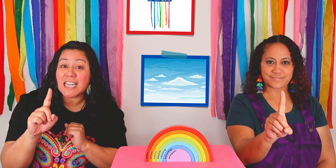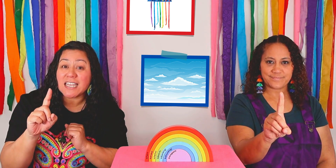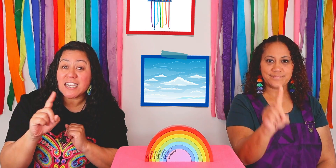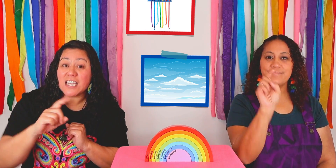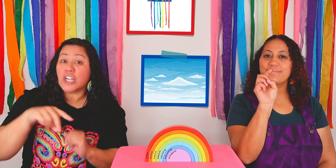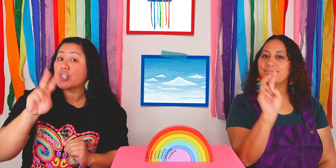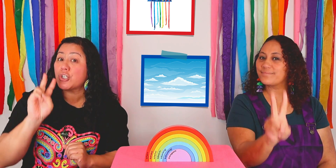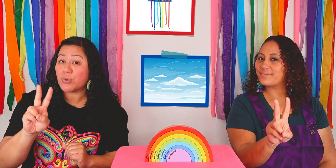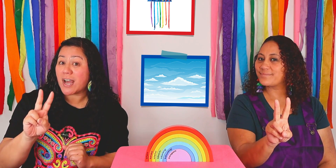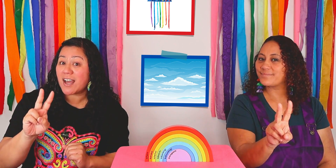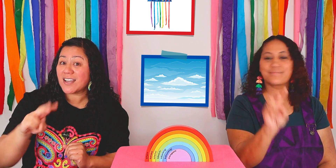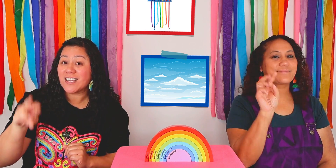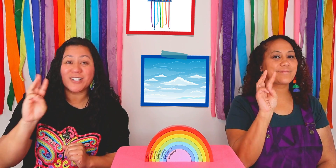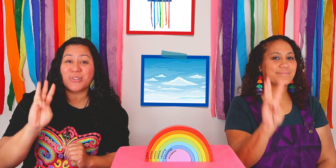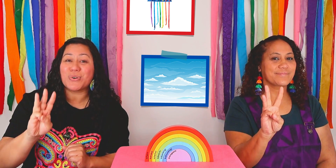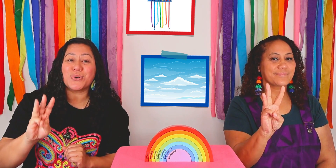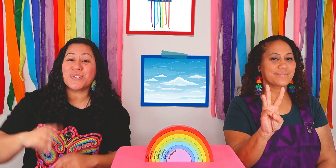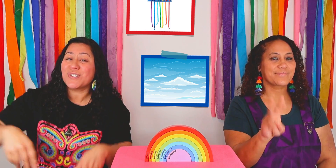Tahi, rua, toru.